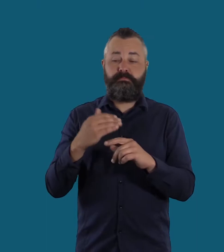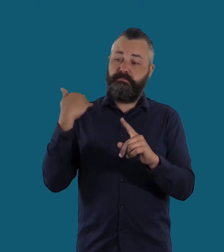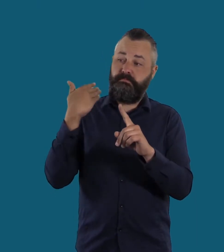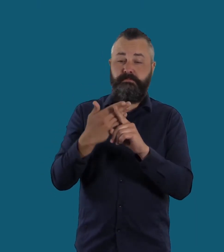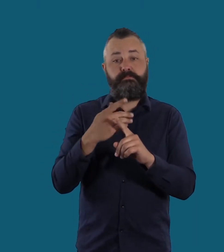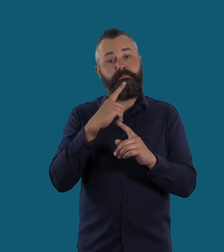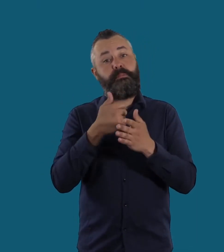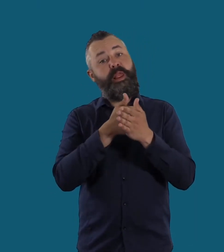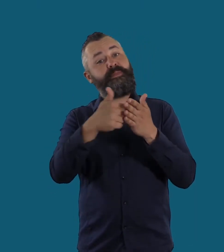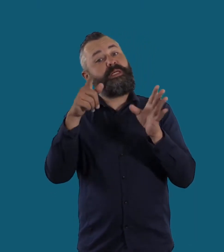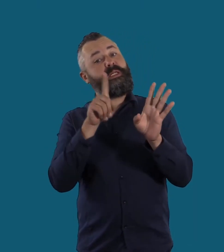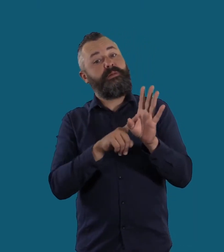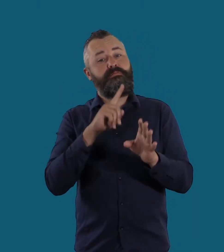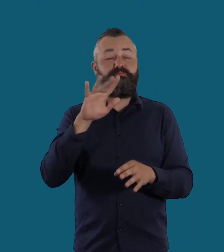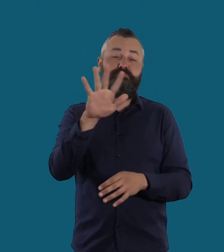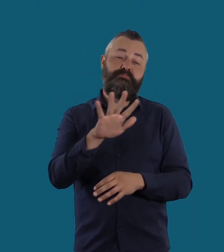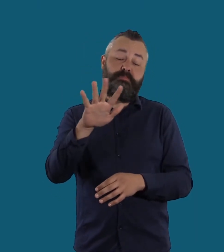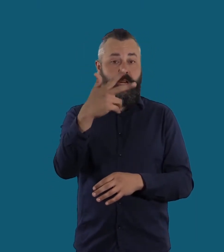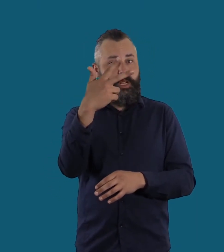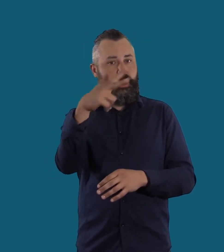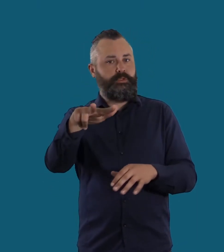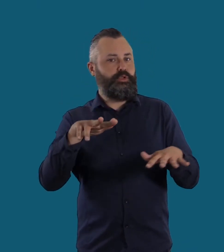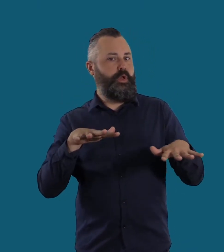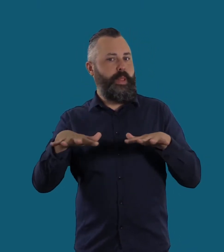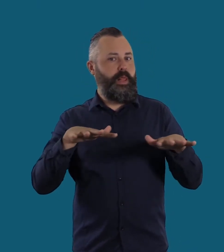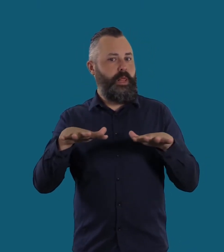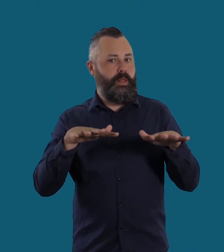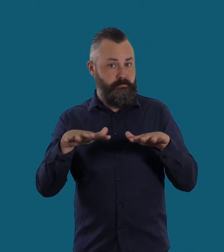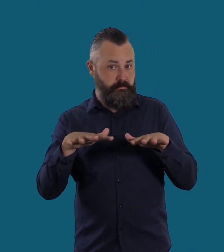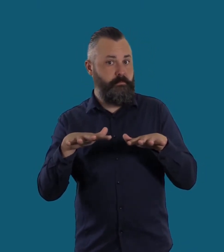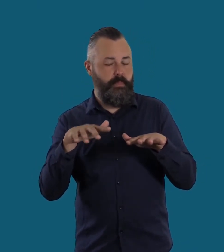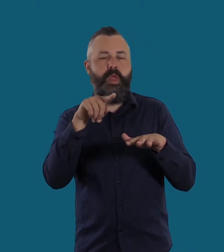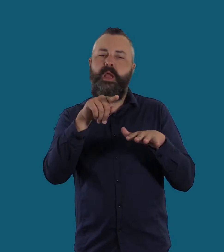There are on average of 80 earthquakes of magnitude 3.0 or more in Australia each year.